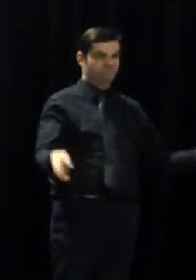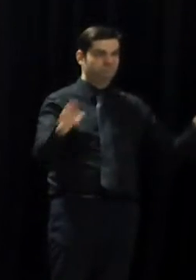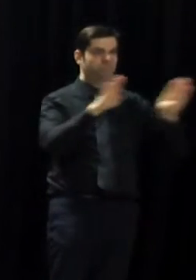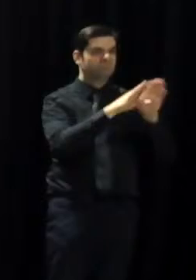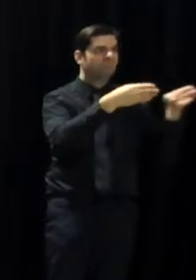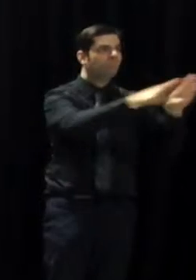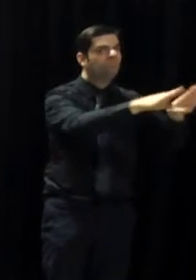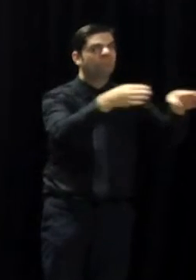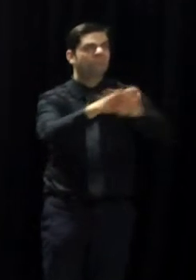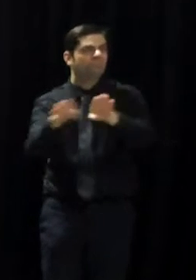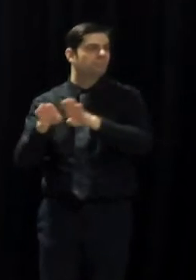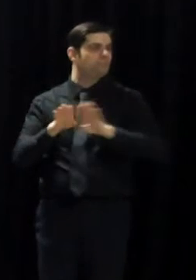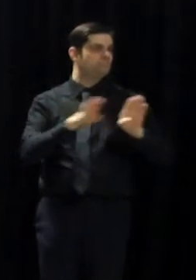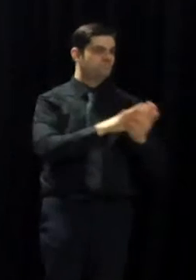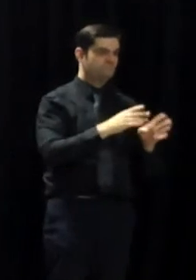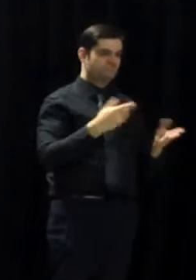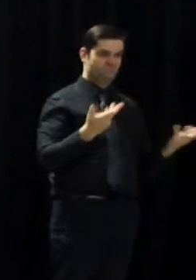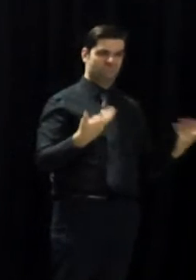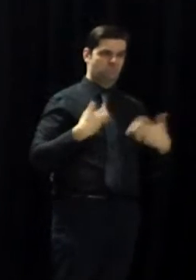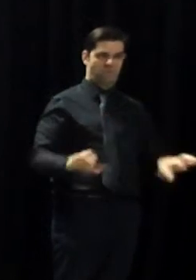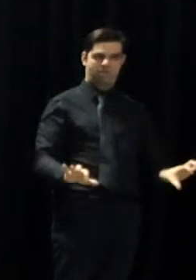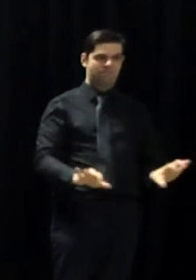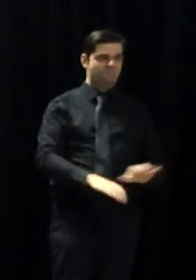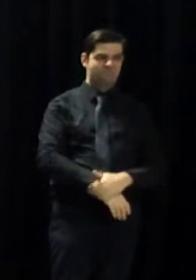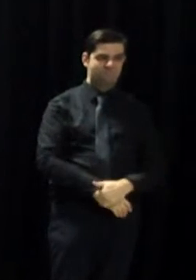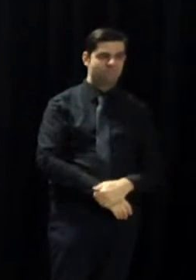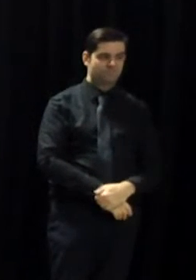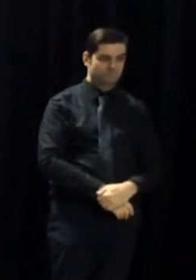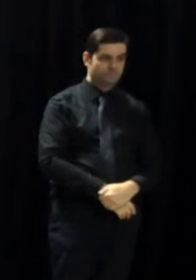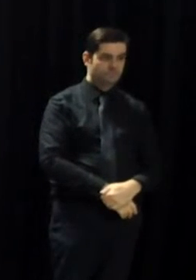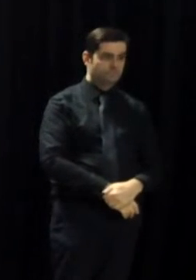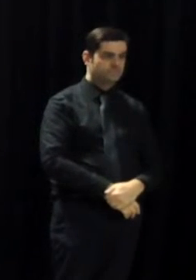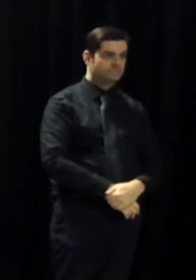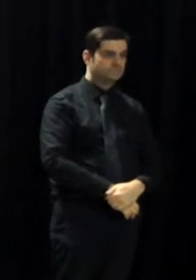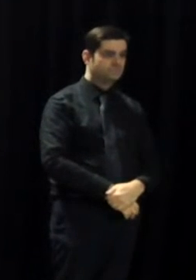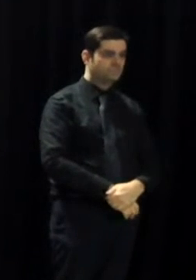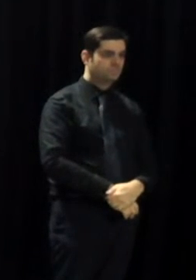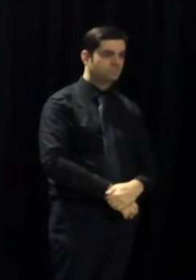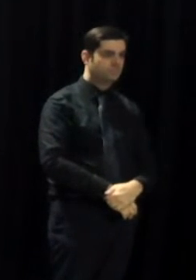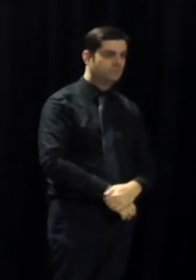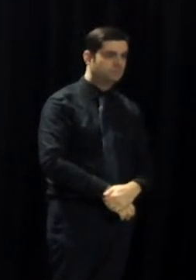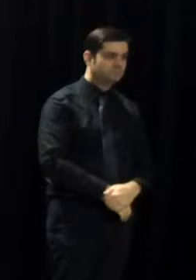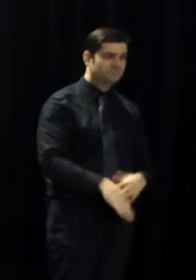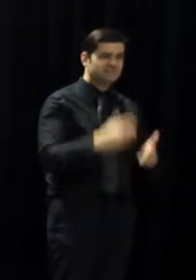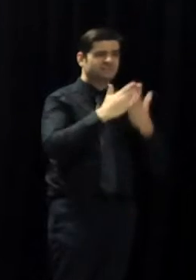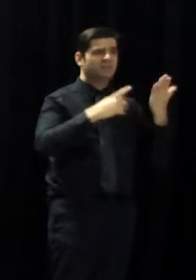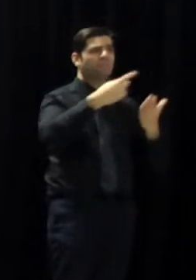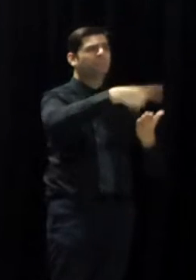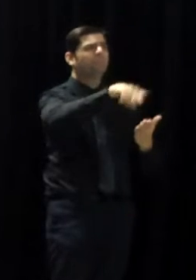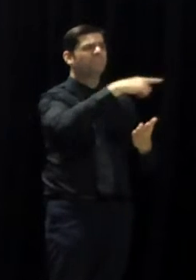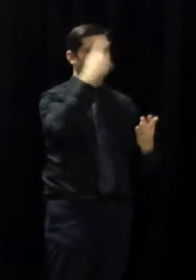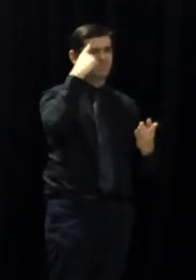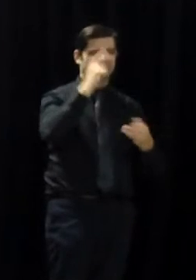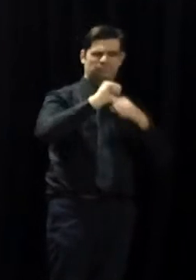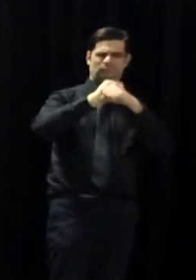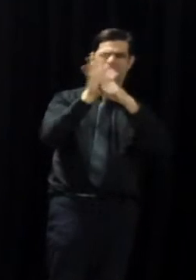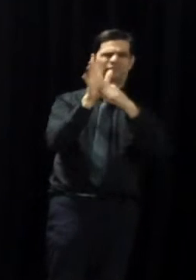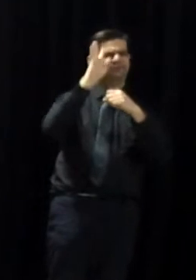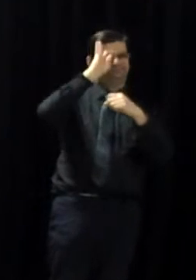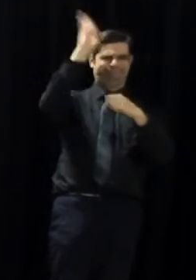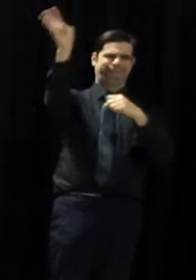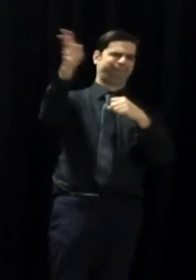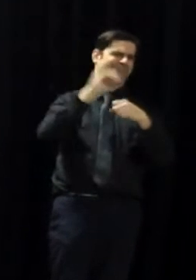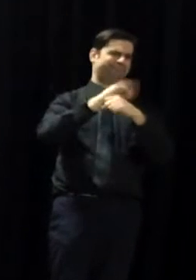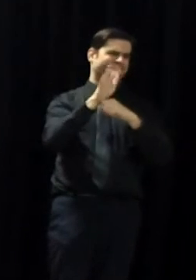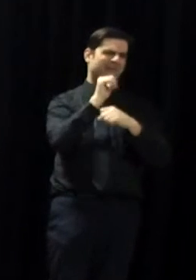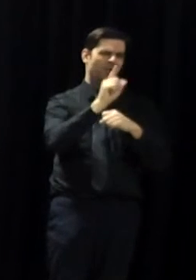then? So let's just stop the nonsense with that. Let's take this seriously going into the week, and we'll continue to get this curve